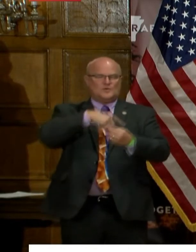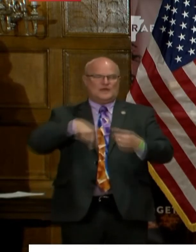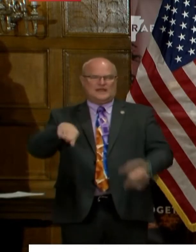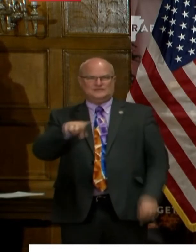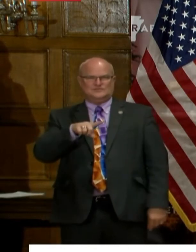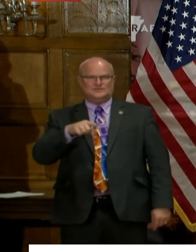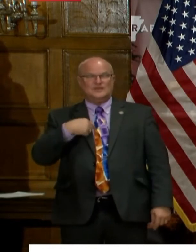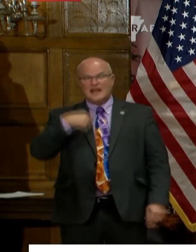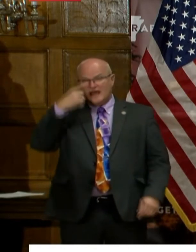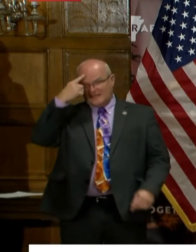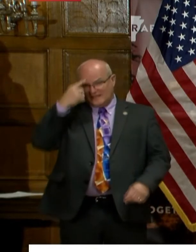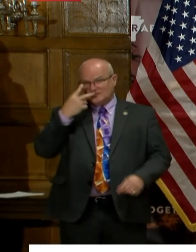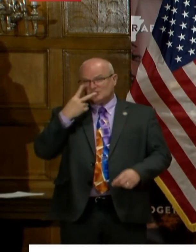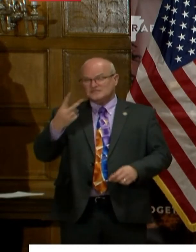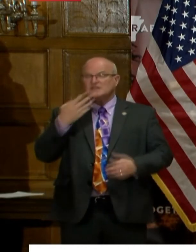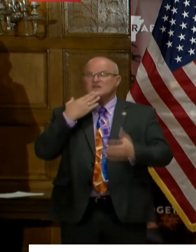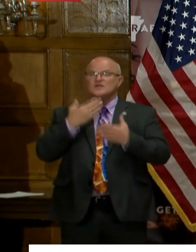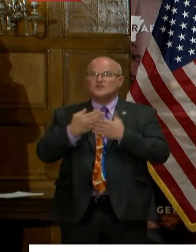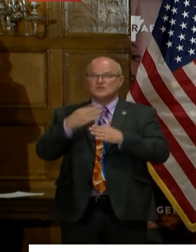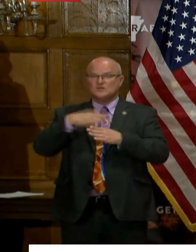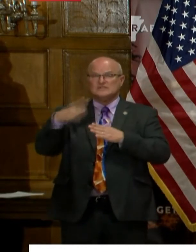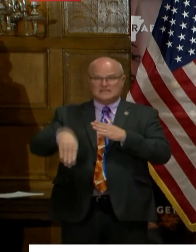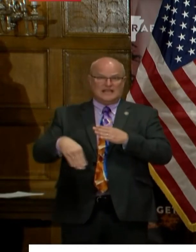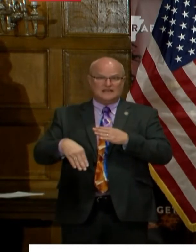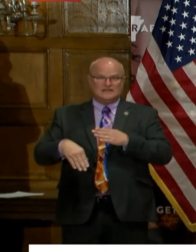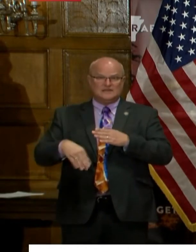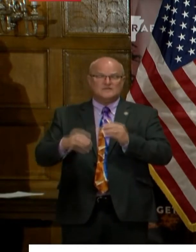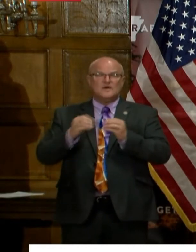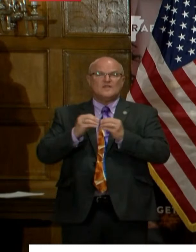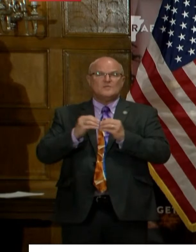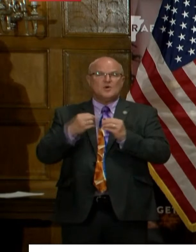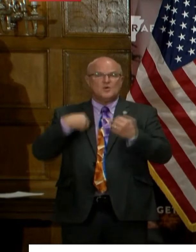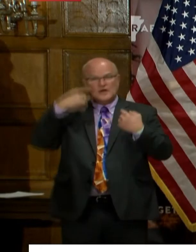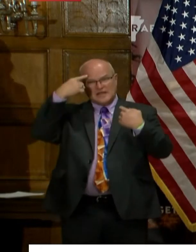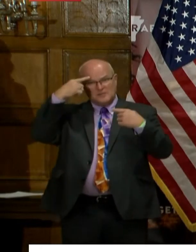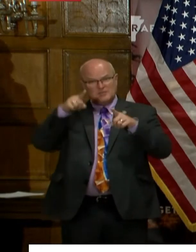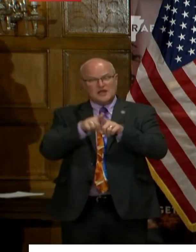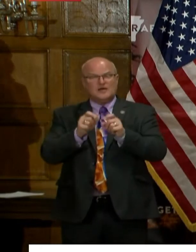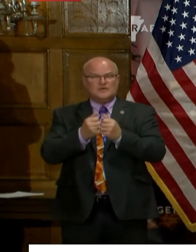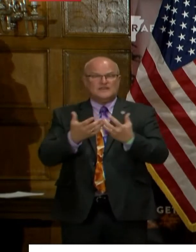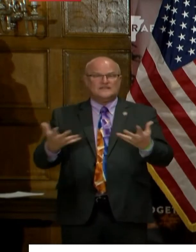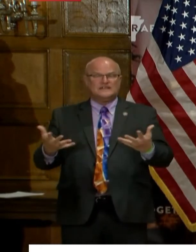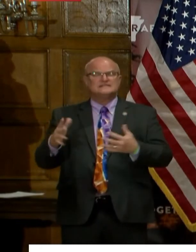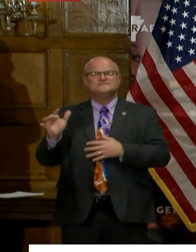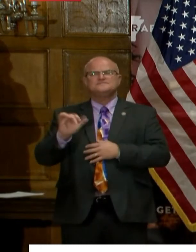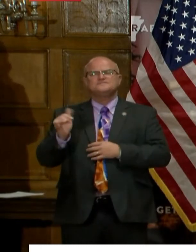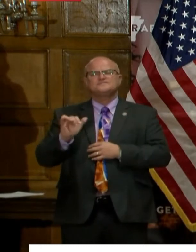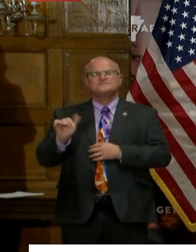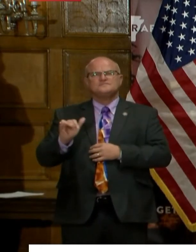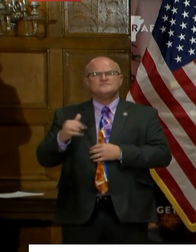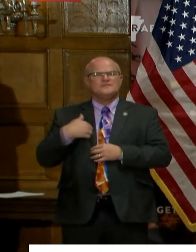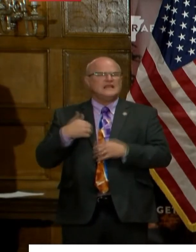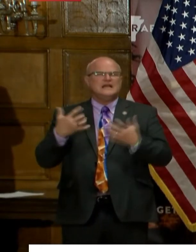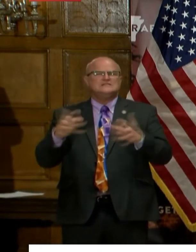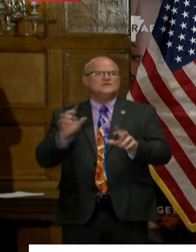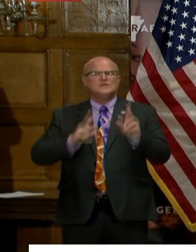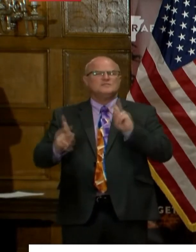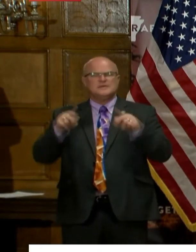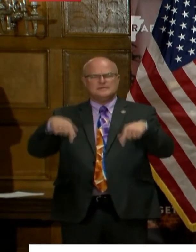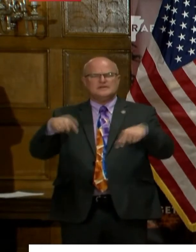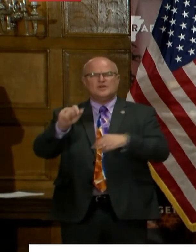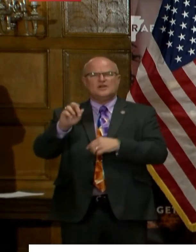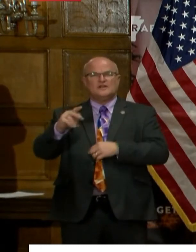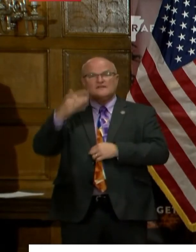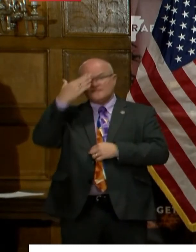around you. And I think you're going to see a good outcome from that the more that we are compliant with these things. And also, I just don't want the folks of Arkansas